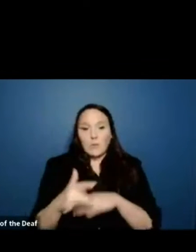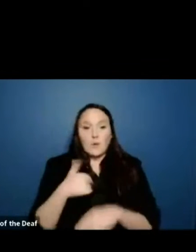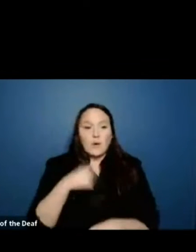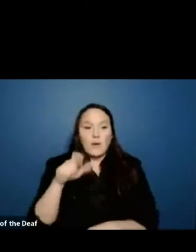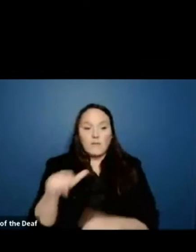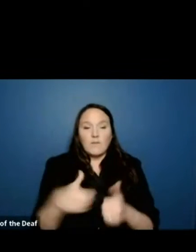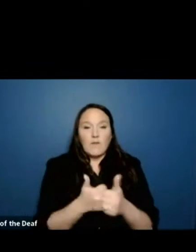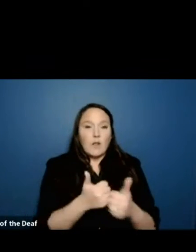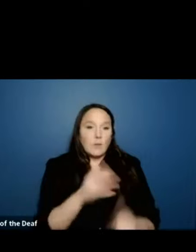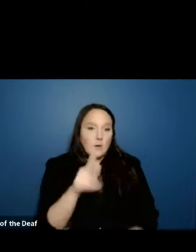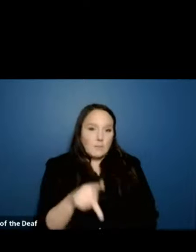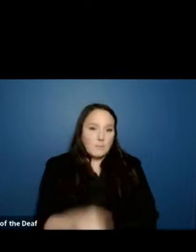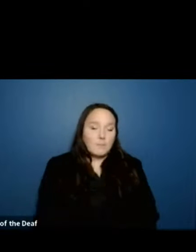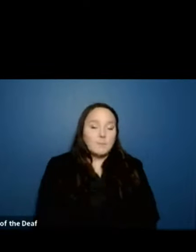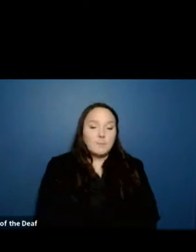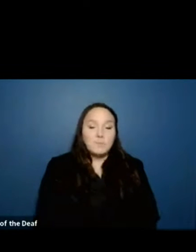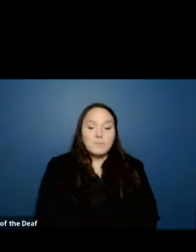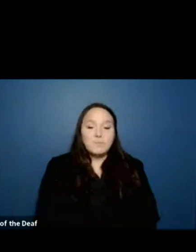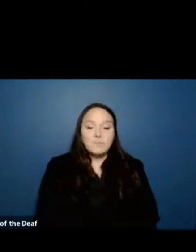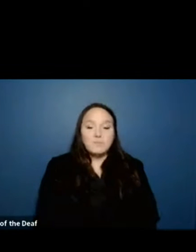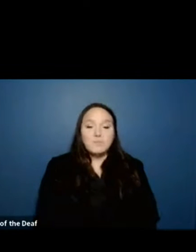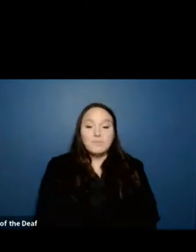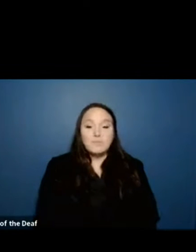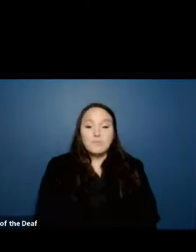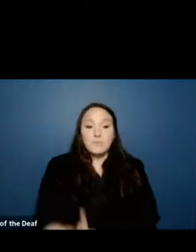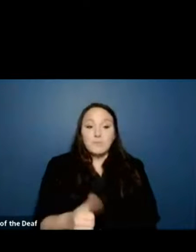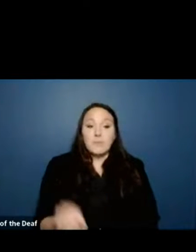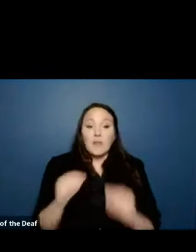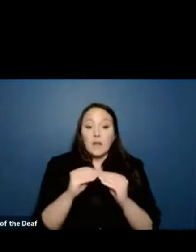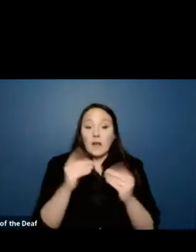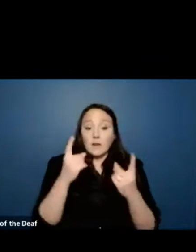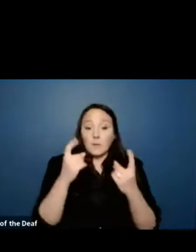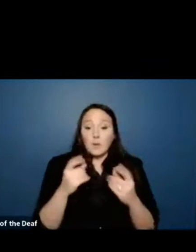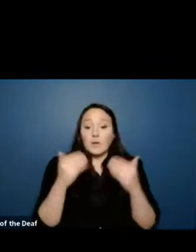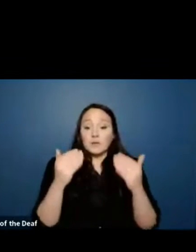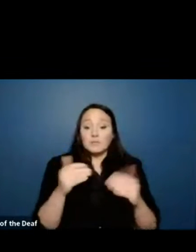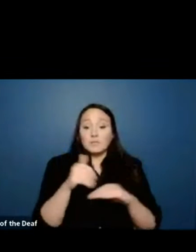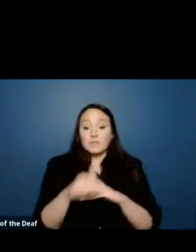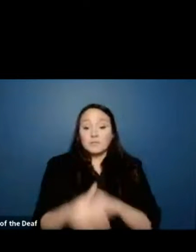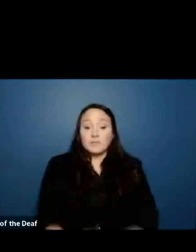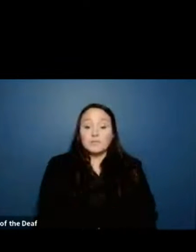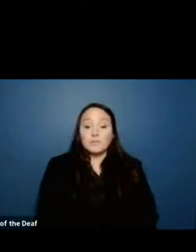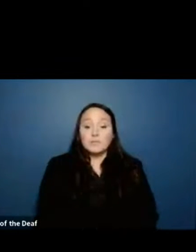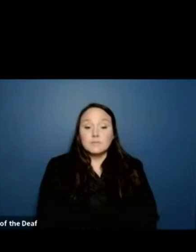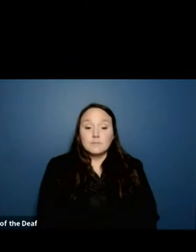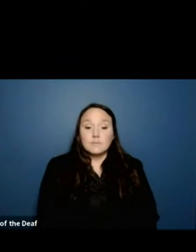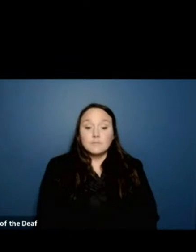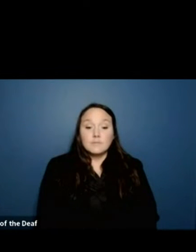Yeah, we can follow up. Any further questions? Please go ahead and submit them.